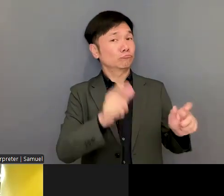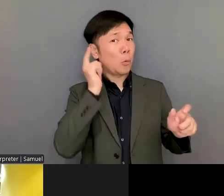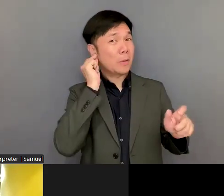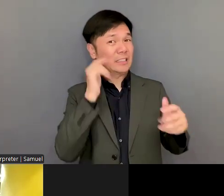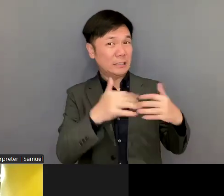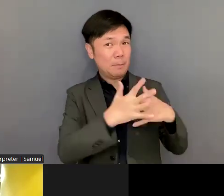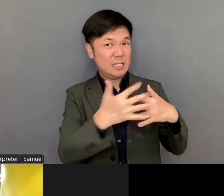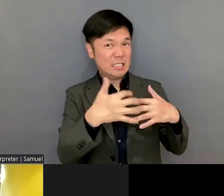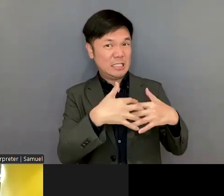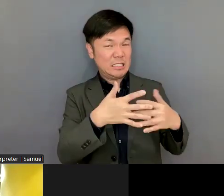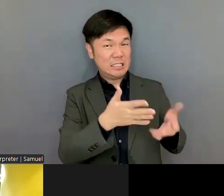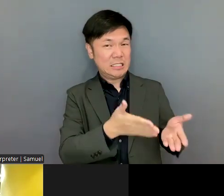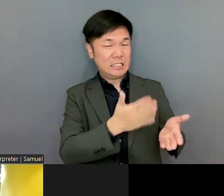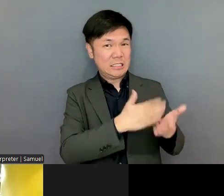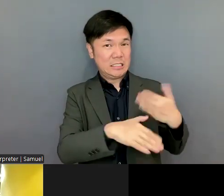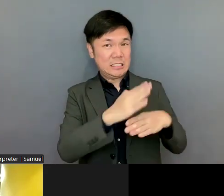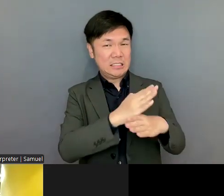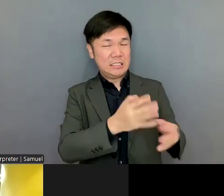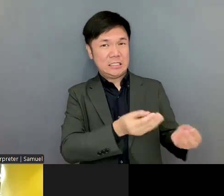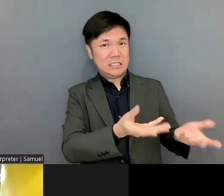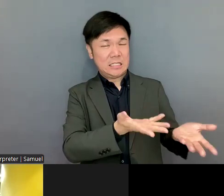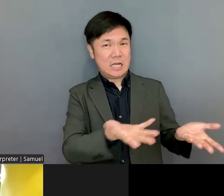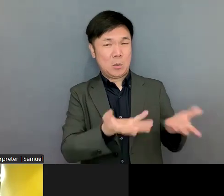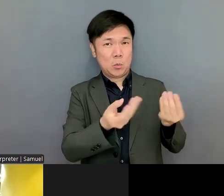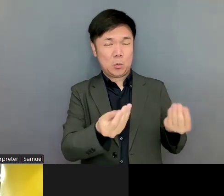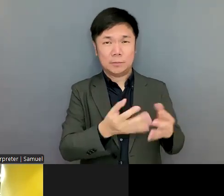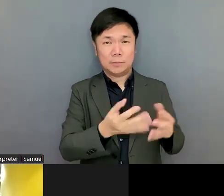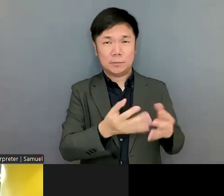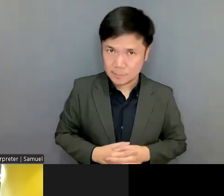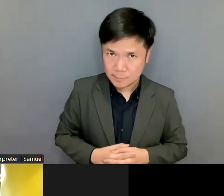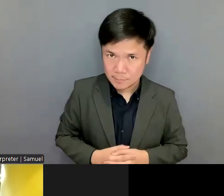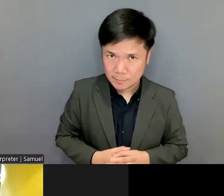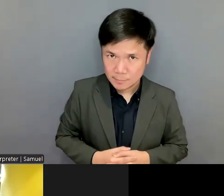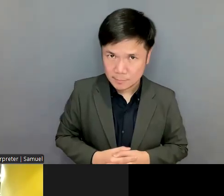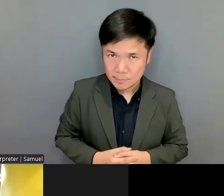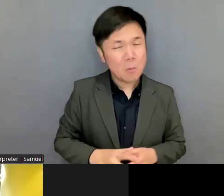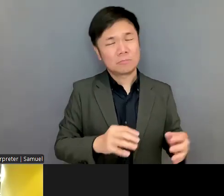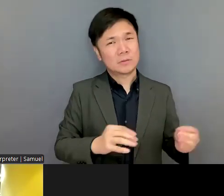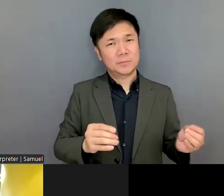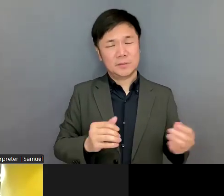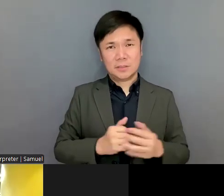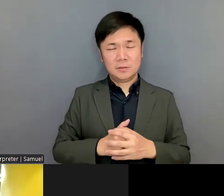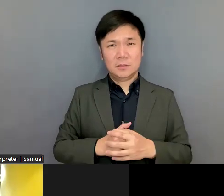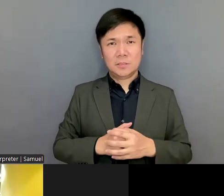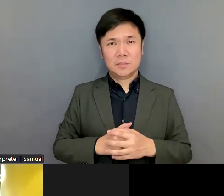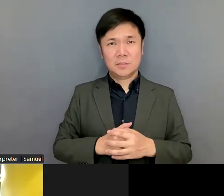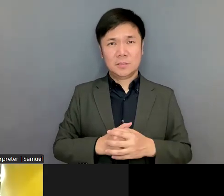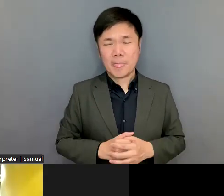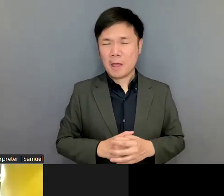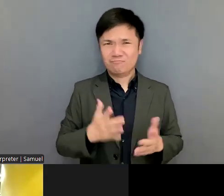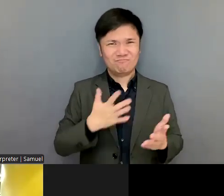limited maternar y que los derechos to sexuales y have to be reproductivos en este sentido to se have the ven right afectados. to be mothers, Pero también